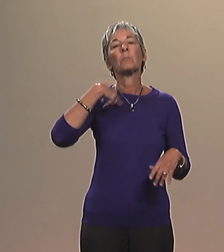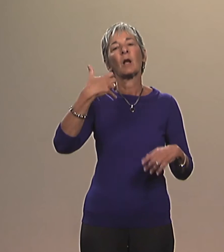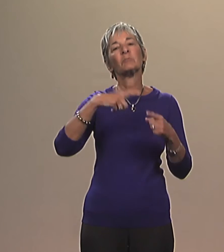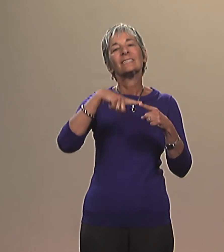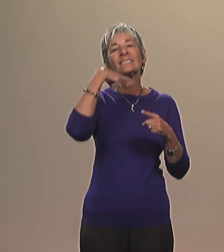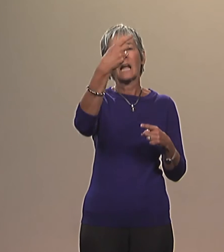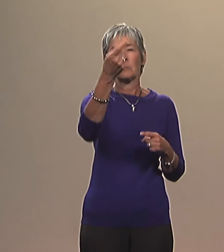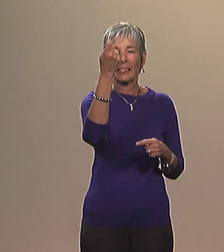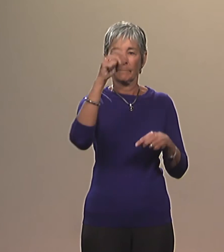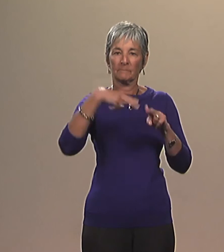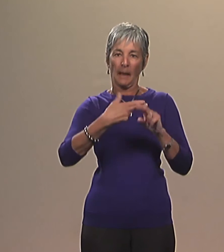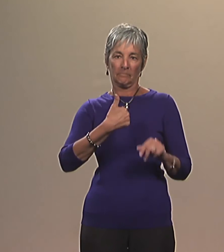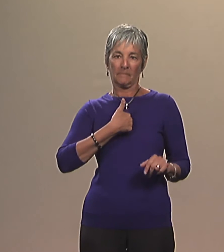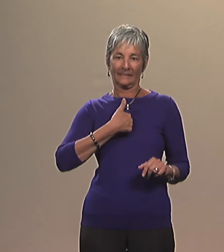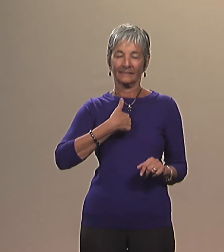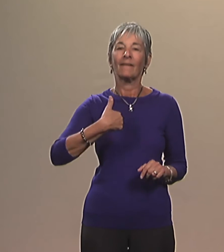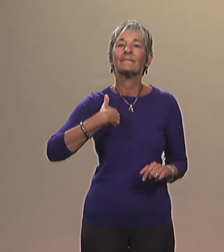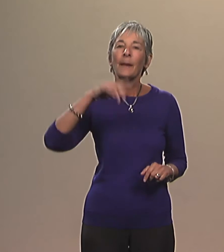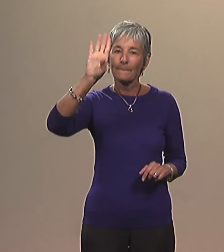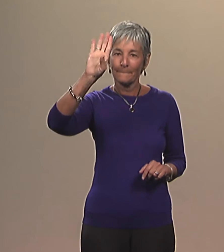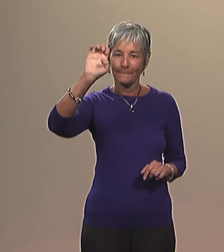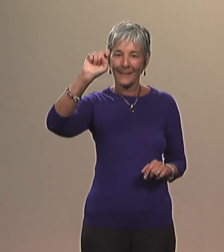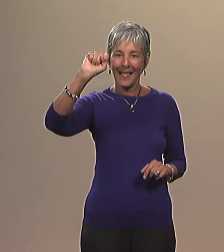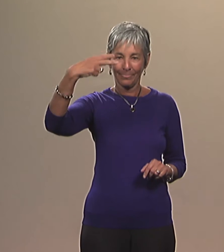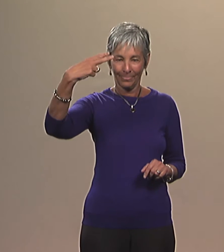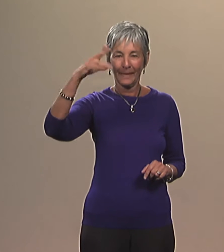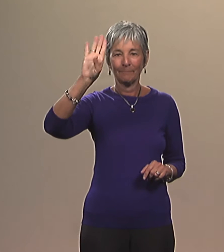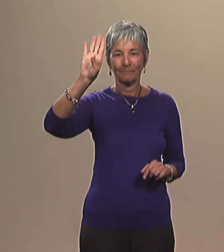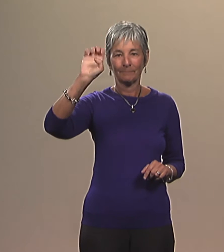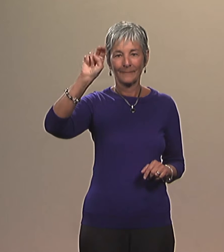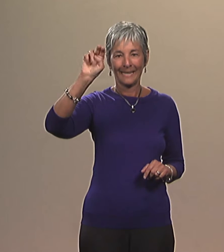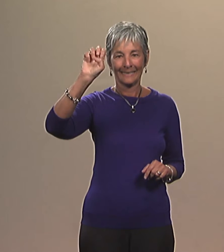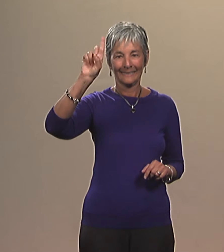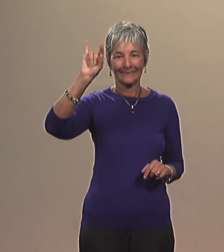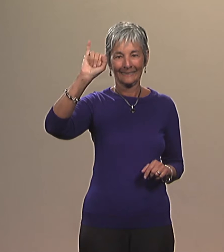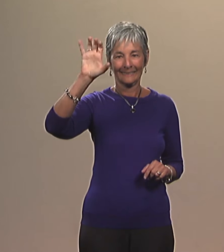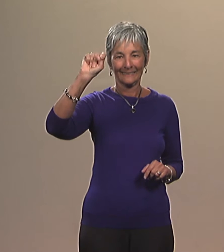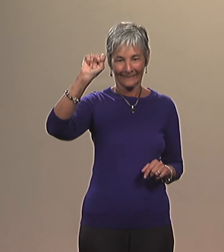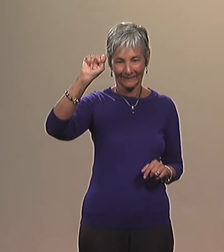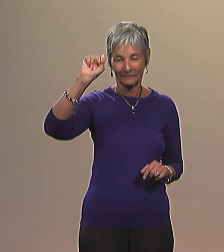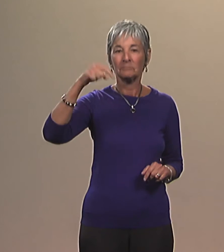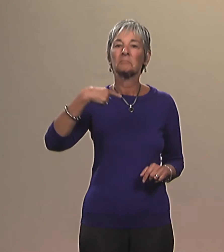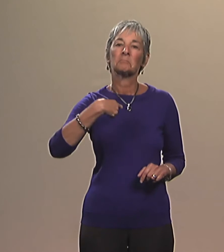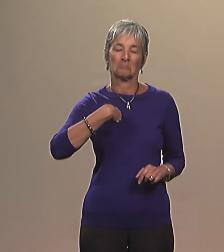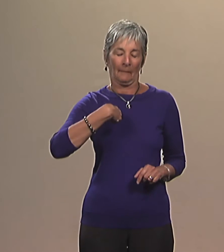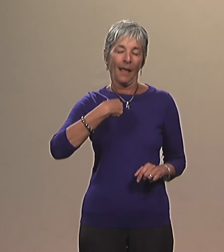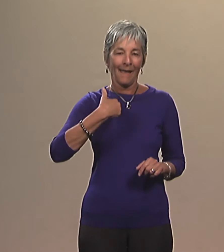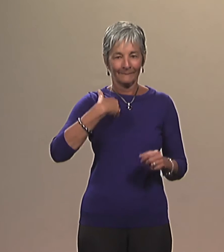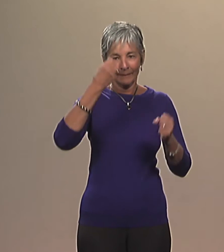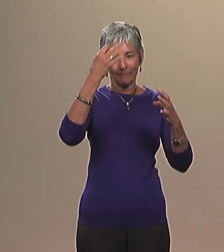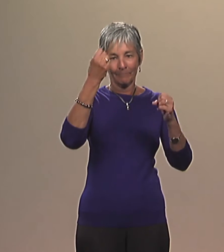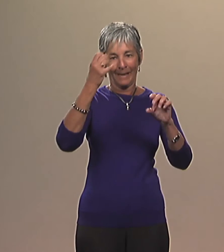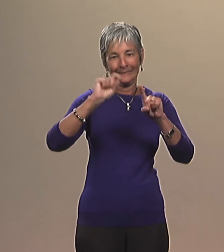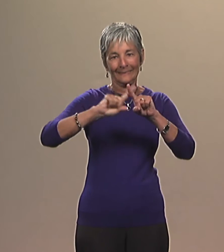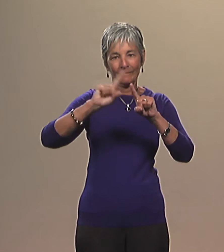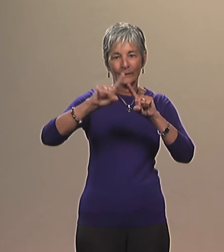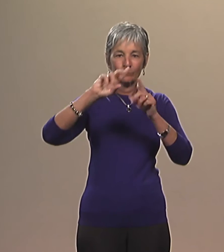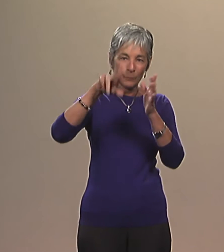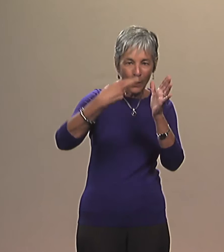Before I begin, let me tell you a little bit about myself. My name is Beth Benedict, and I have many different